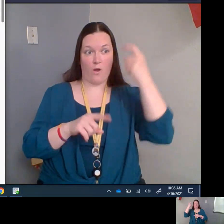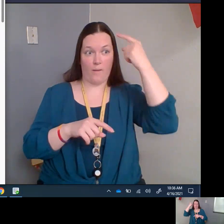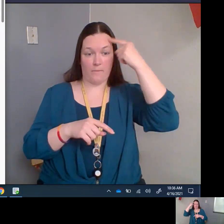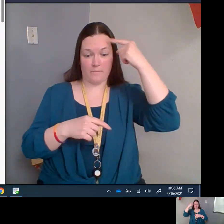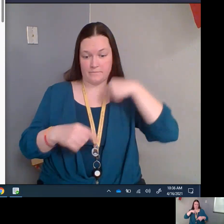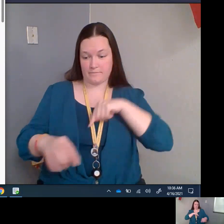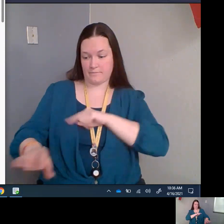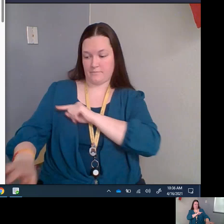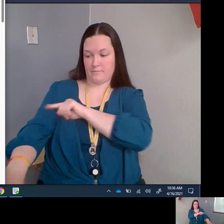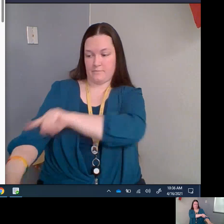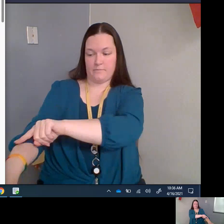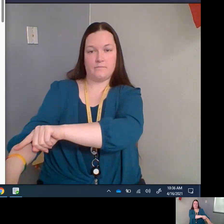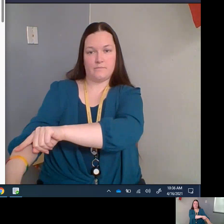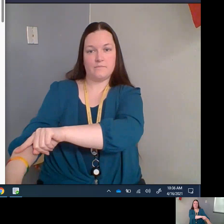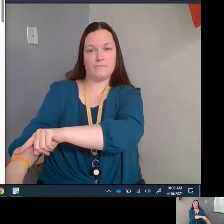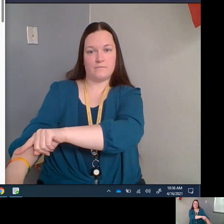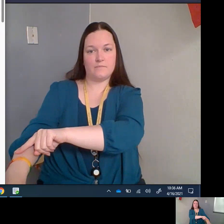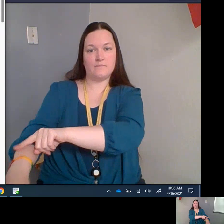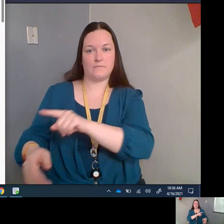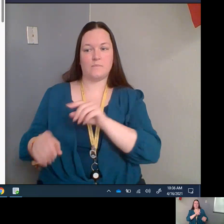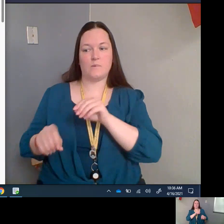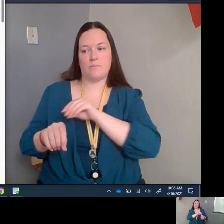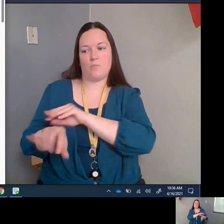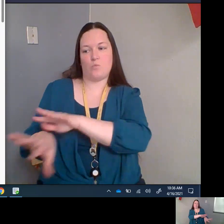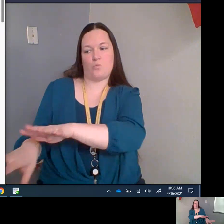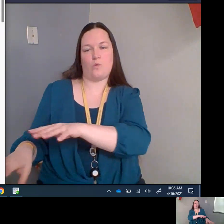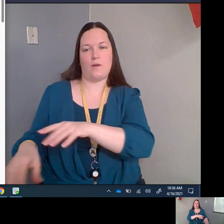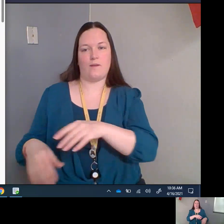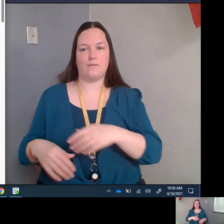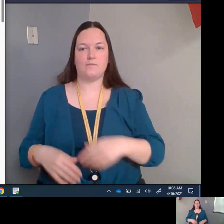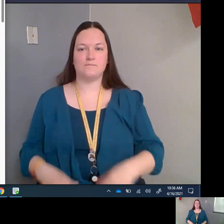central nervous system to the muscle fibers throughout the body.